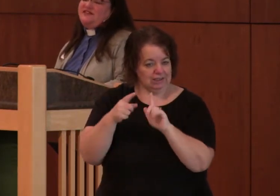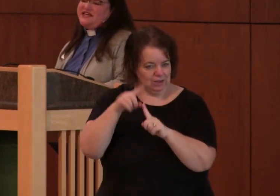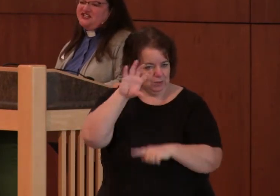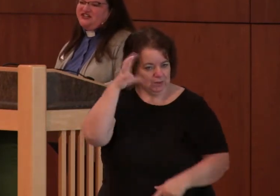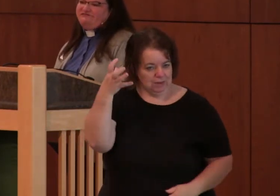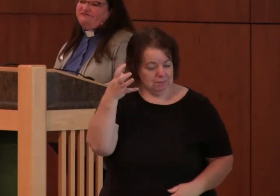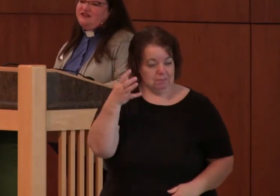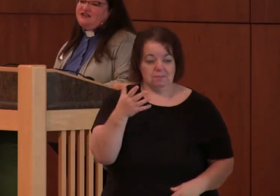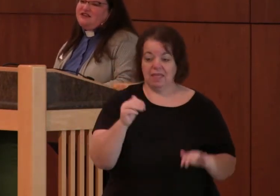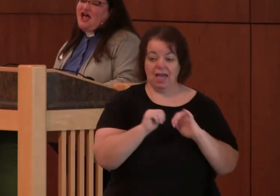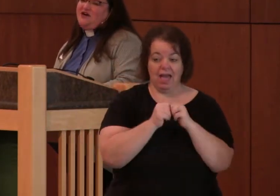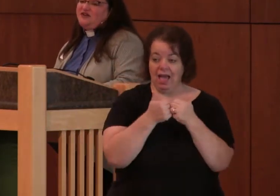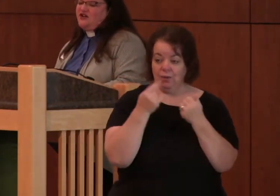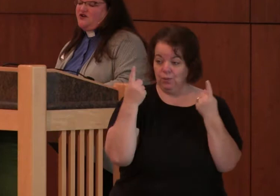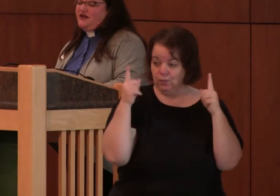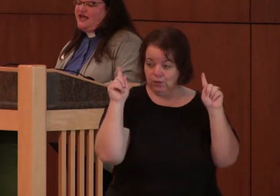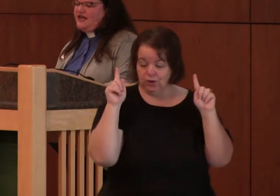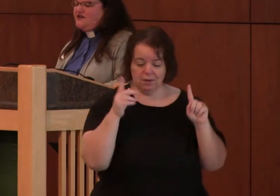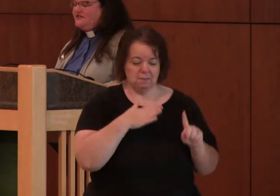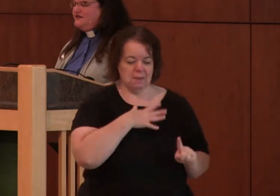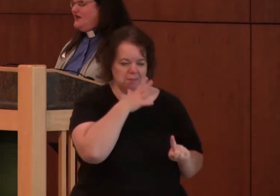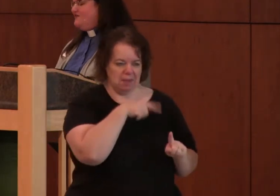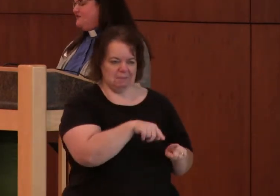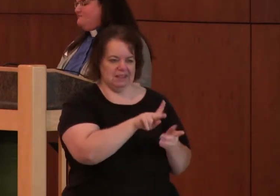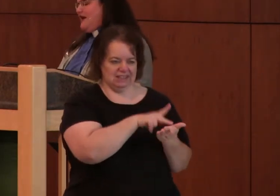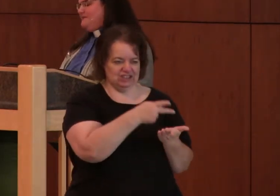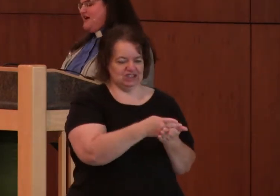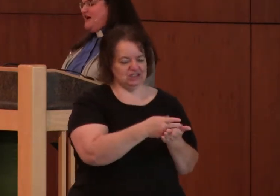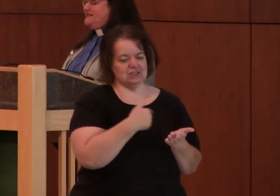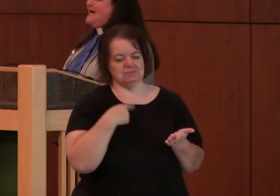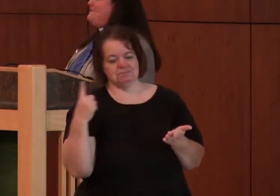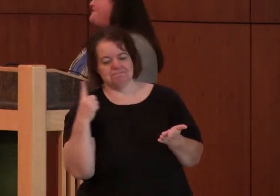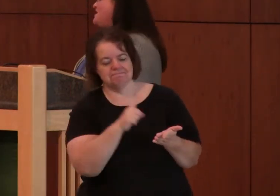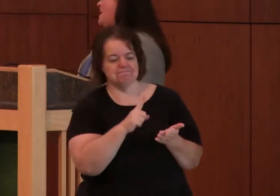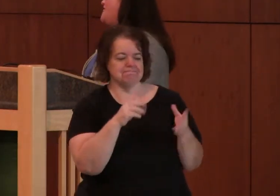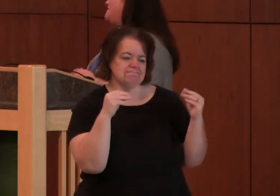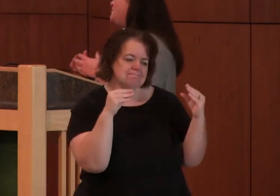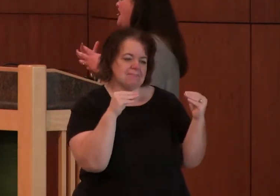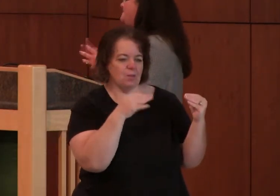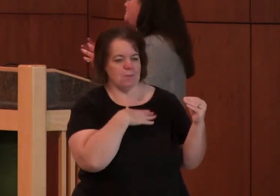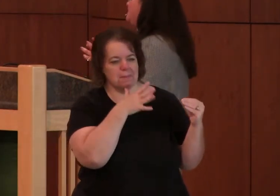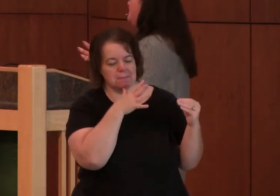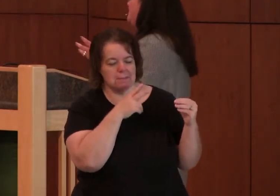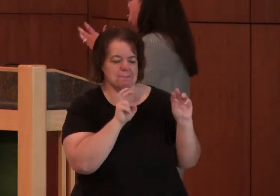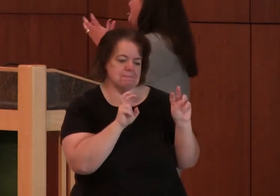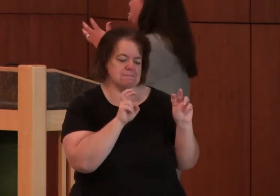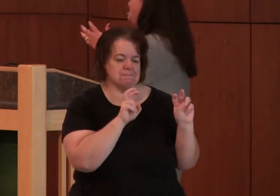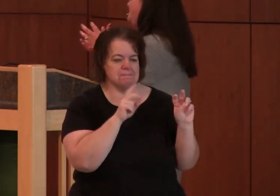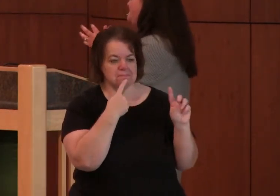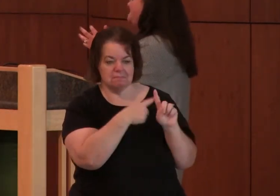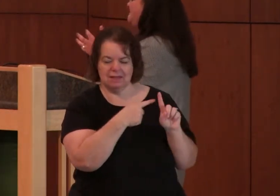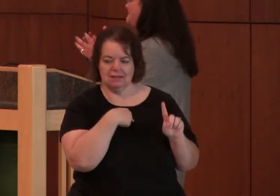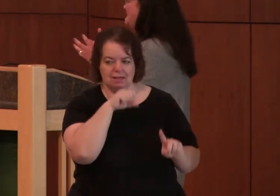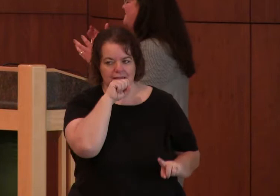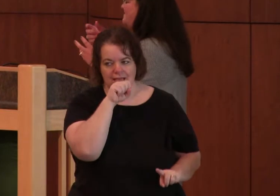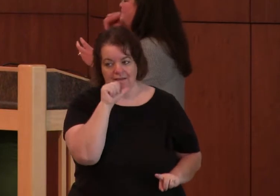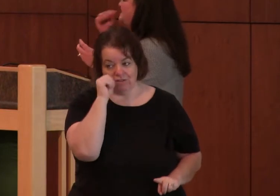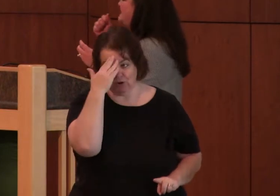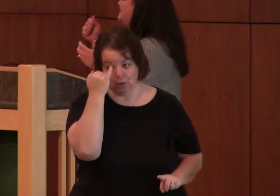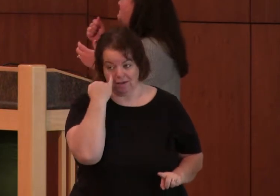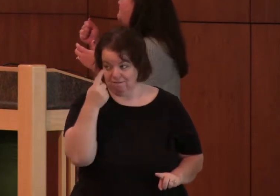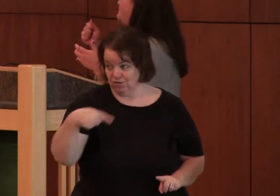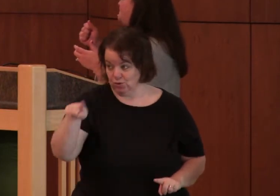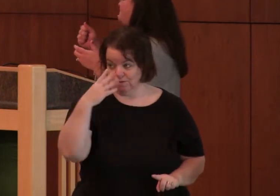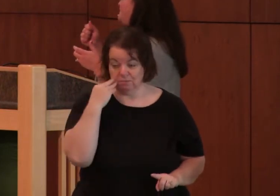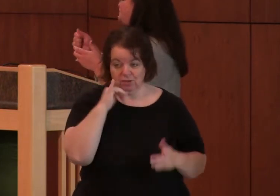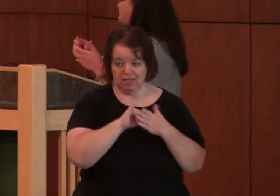mom would be in the kitchen. I would go and hang out and have some mom talk time. I also absolutely love, I'm not sure if you've ever done it, but if you just